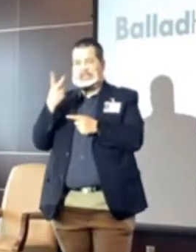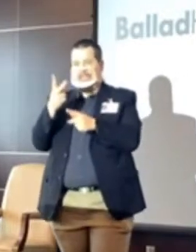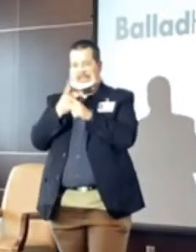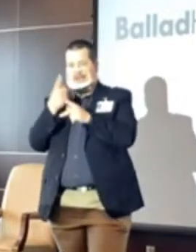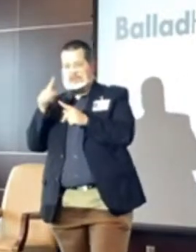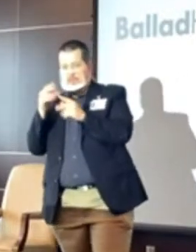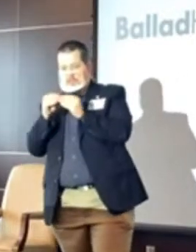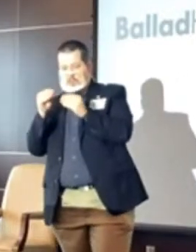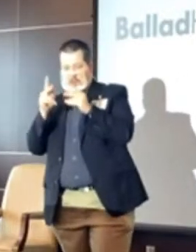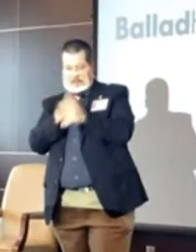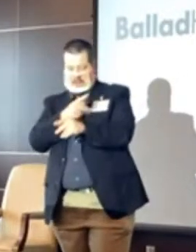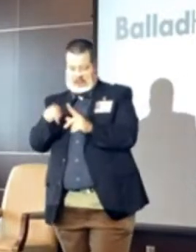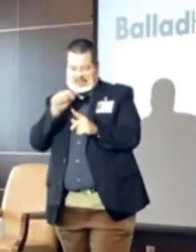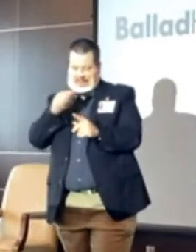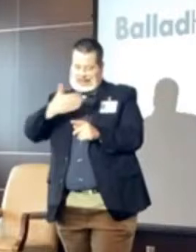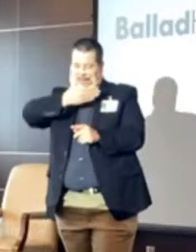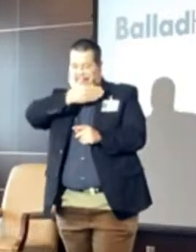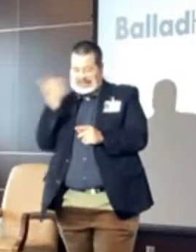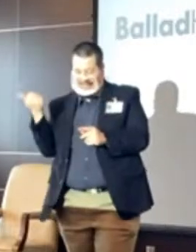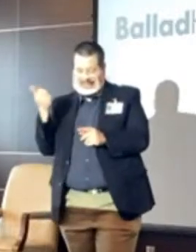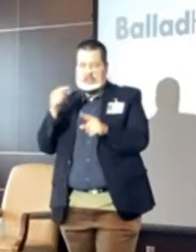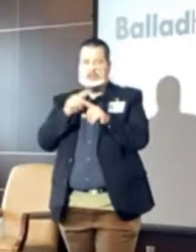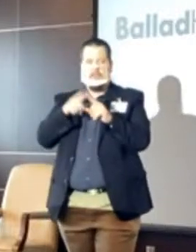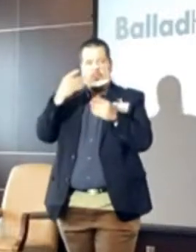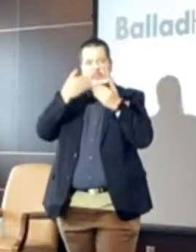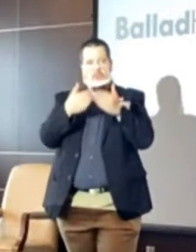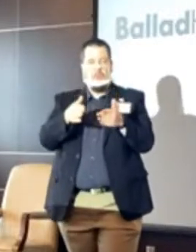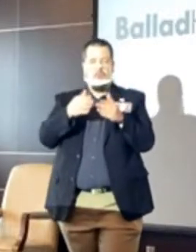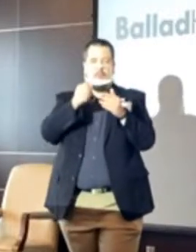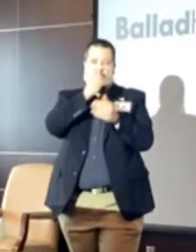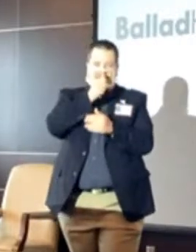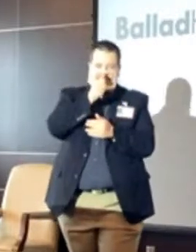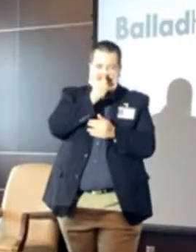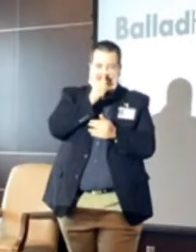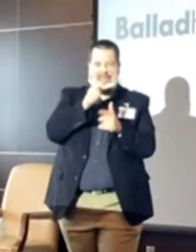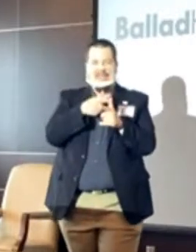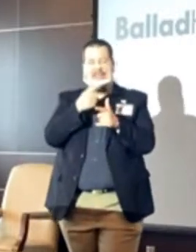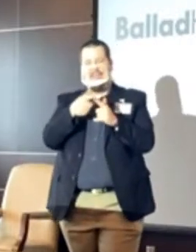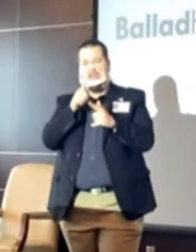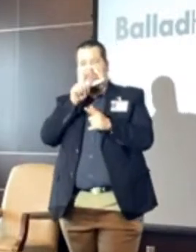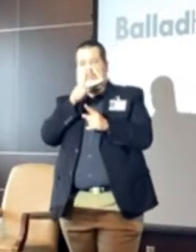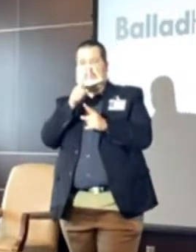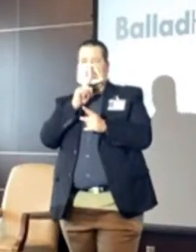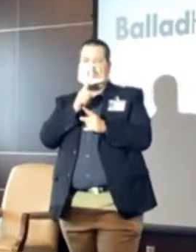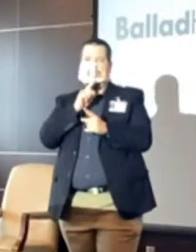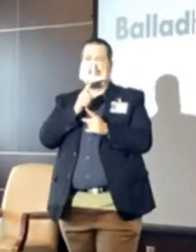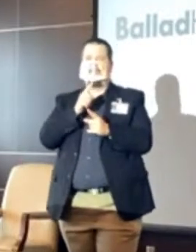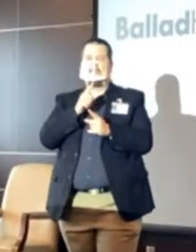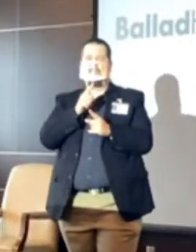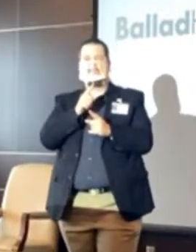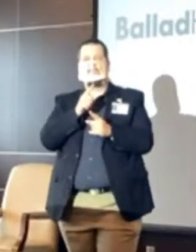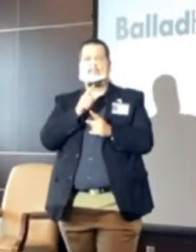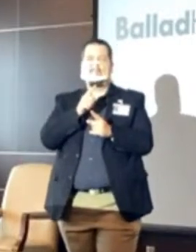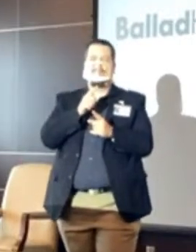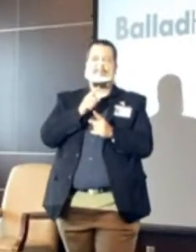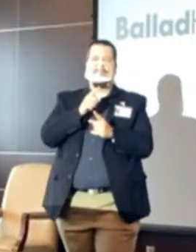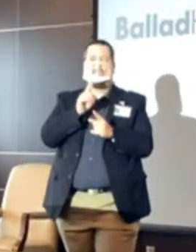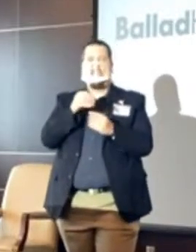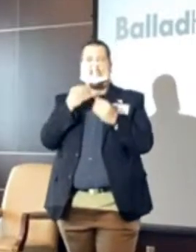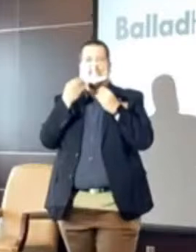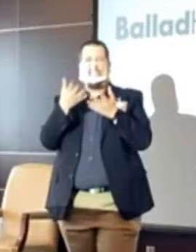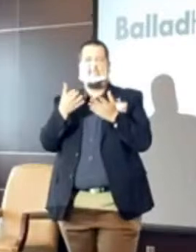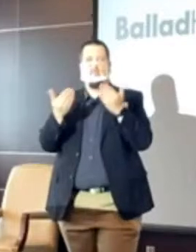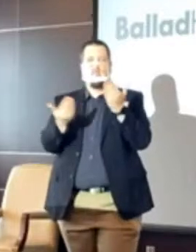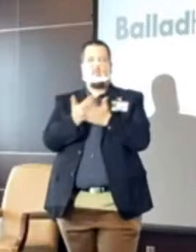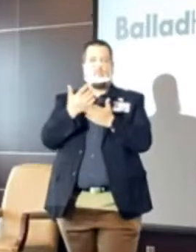care for more patients. It's not ideal, obviously, because you lose privacy. Just that that's gives you a